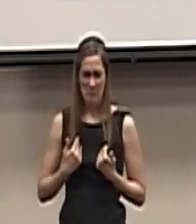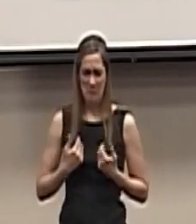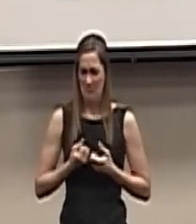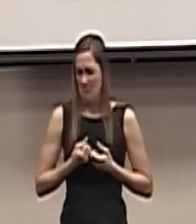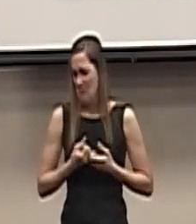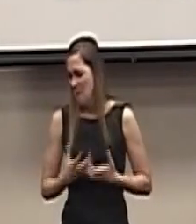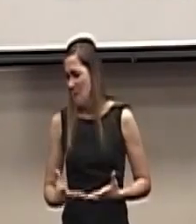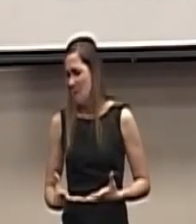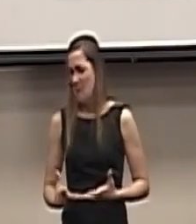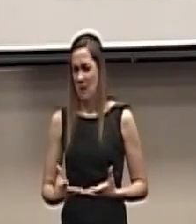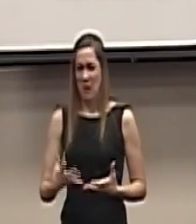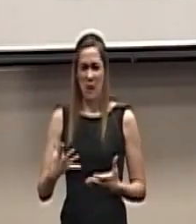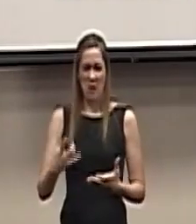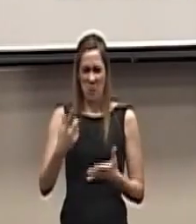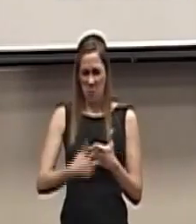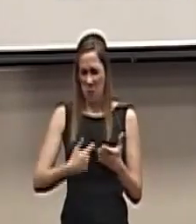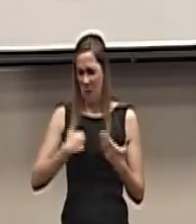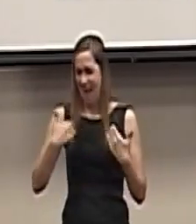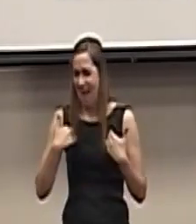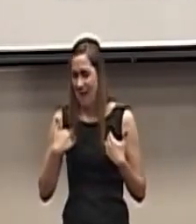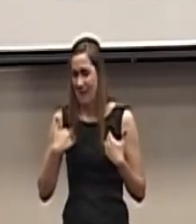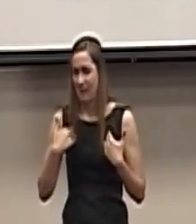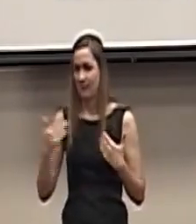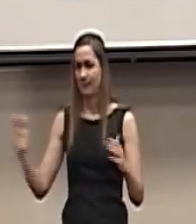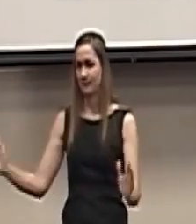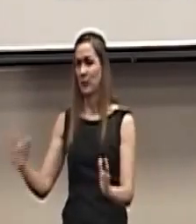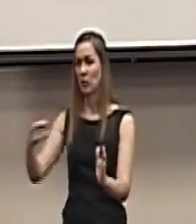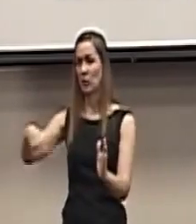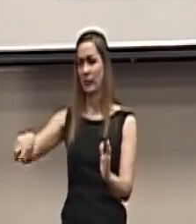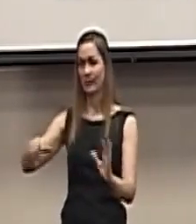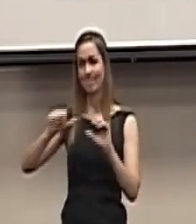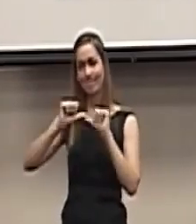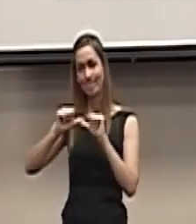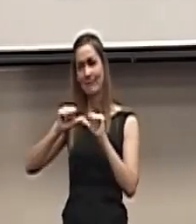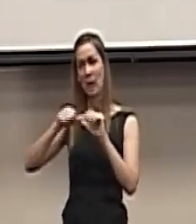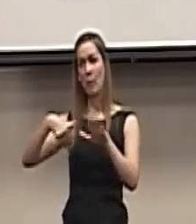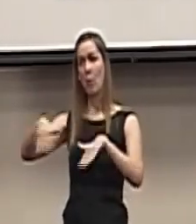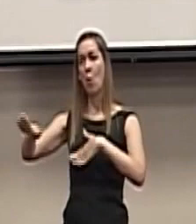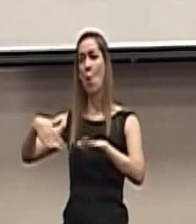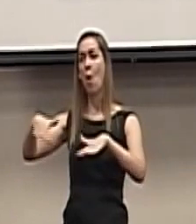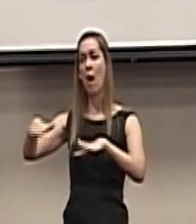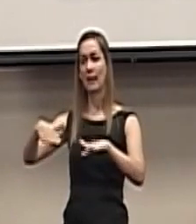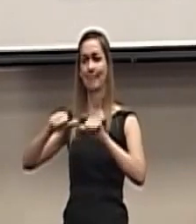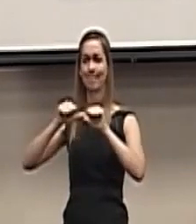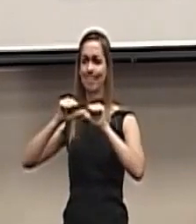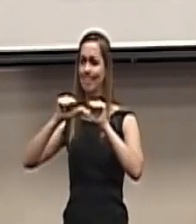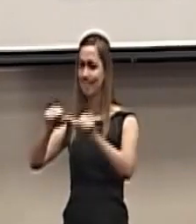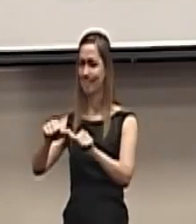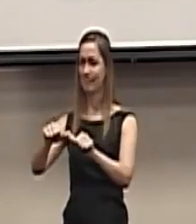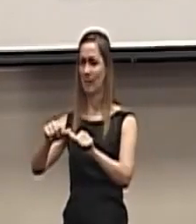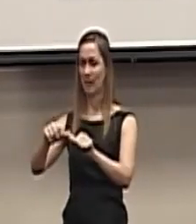what do I have? I want to encourage you. Keep walking. Keep walking. You've